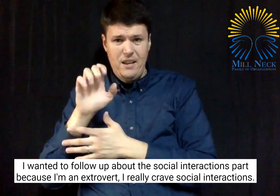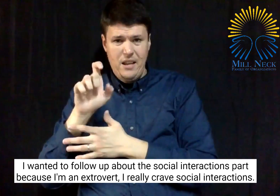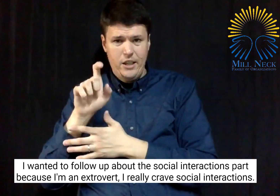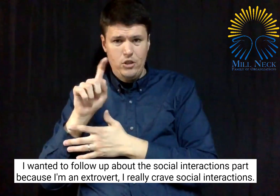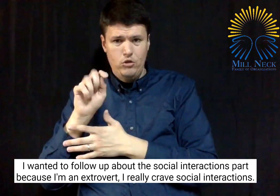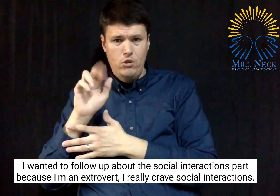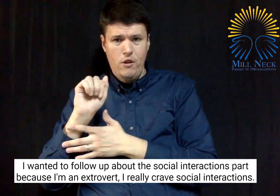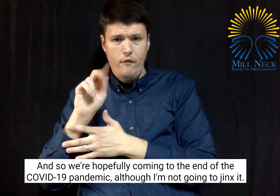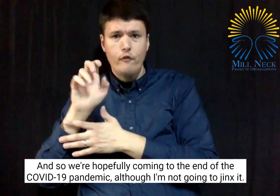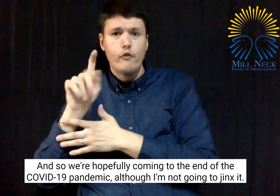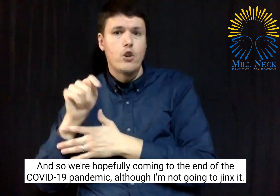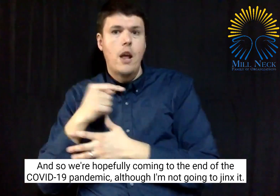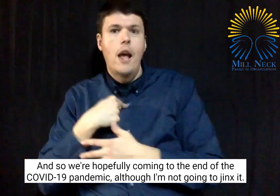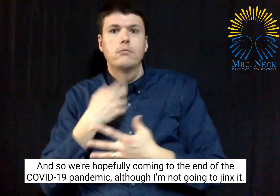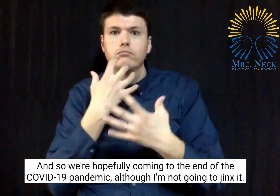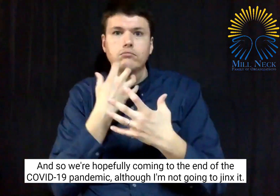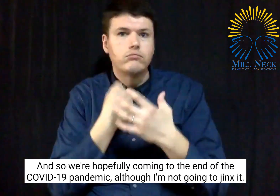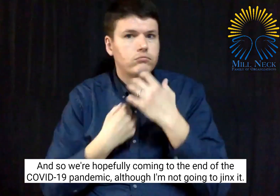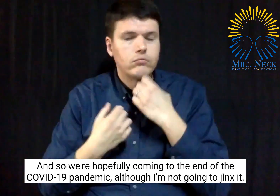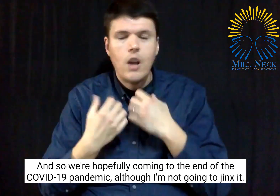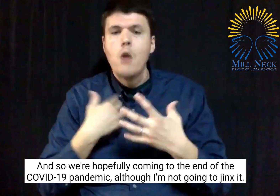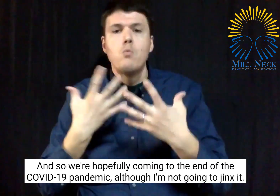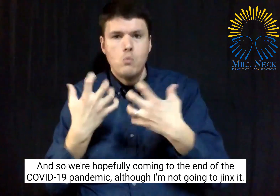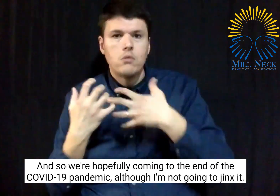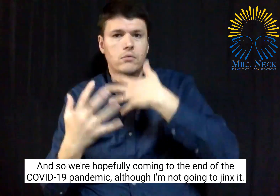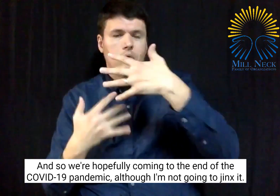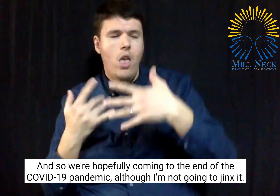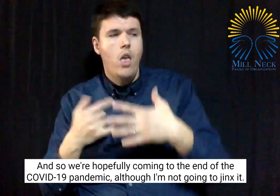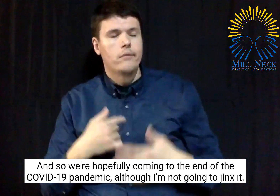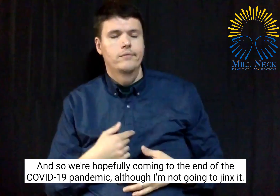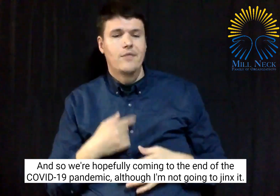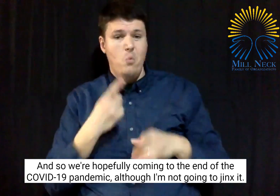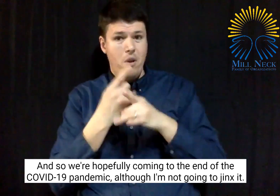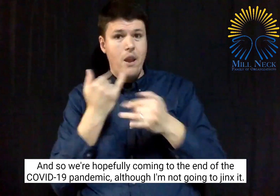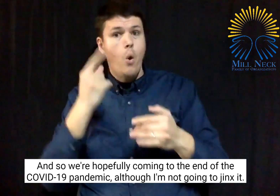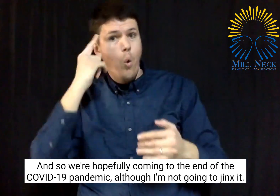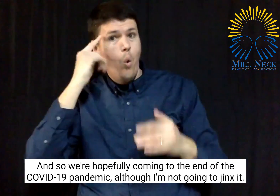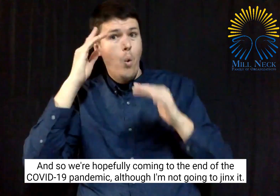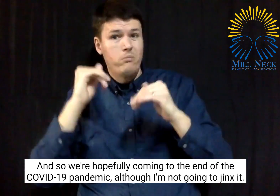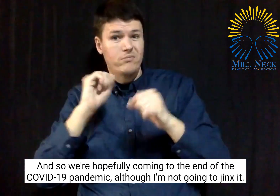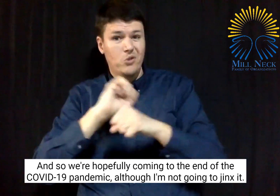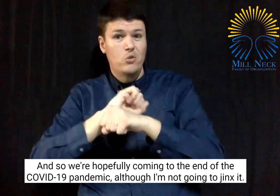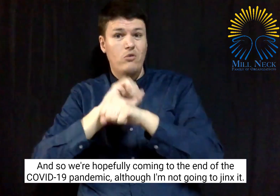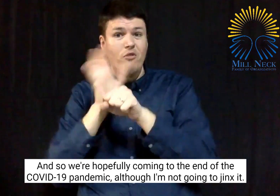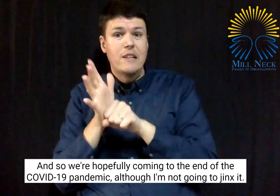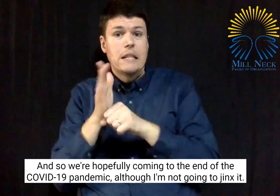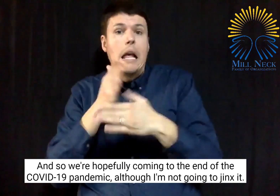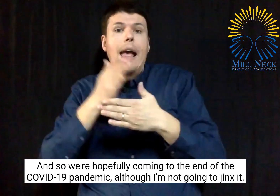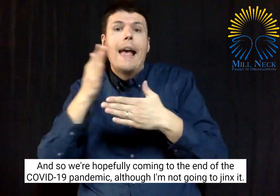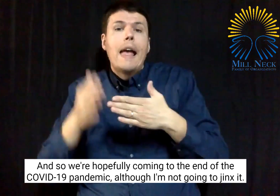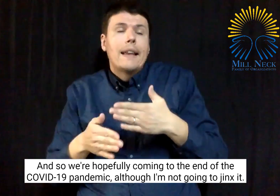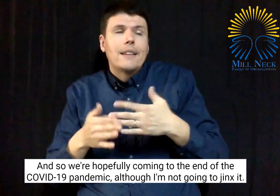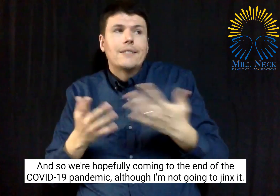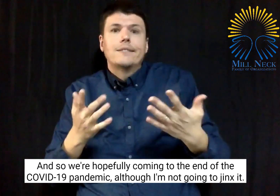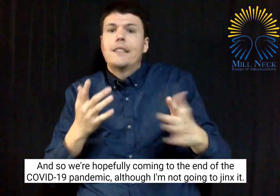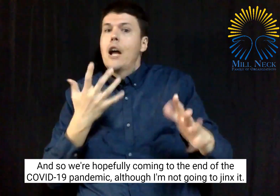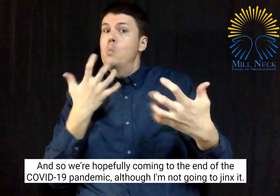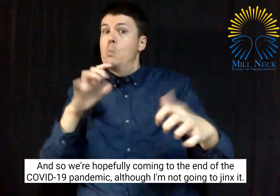interactions. And so we're hopefully coming to the end of the COVID-19 pandemic, although I'm not going to jinx it.